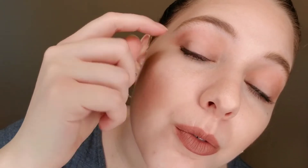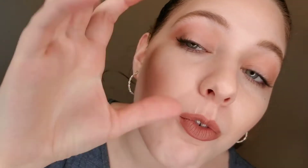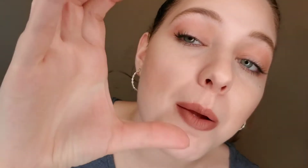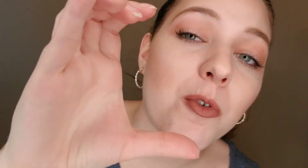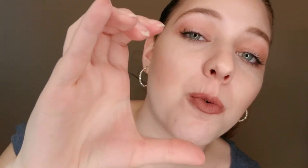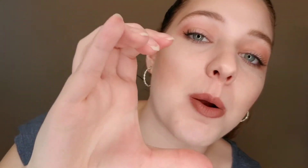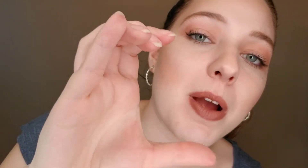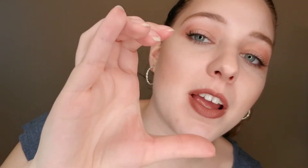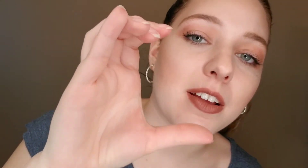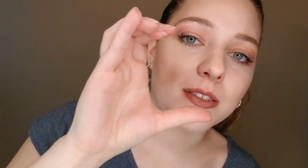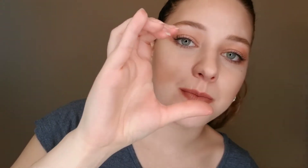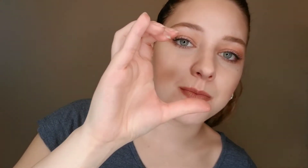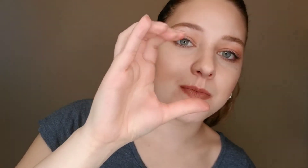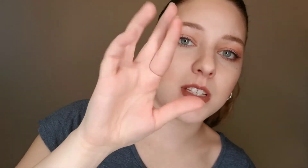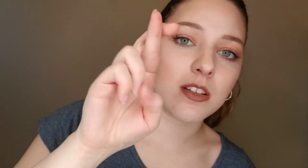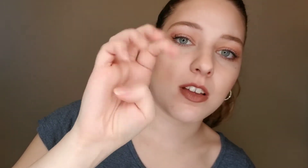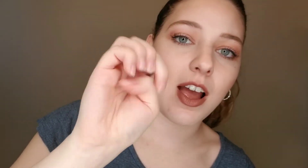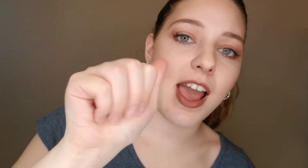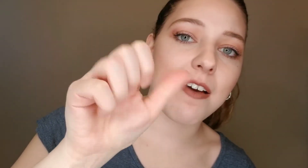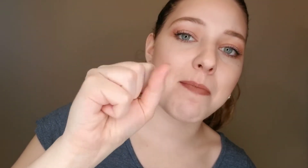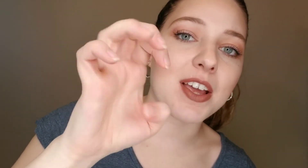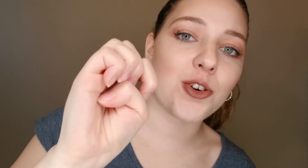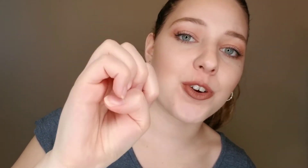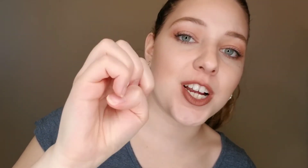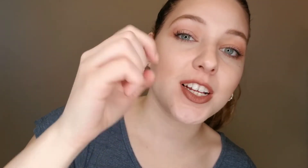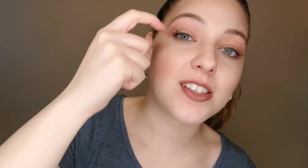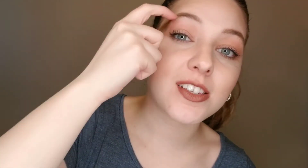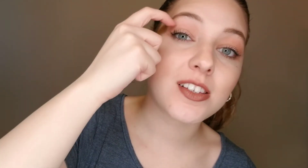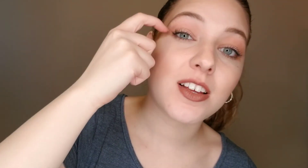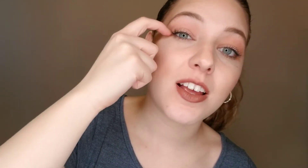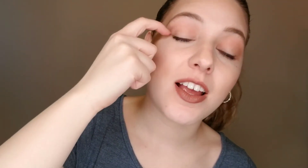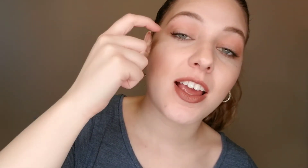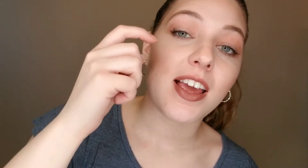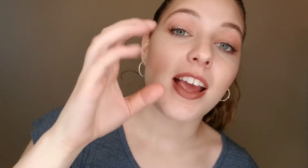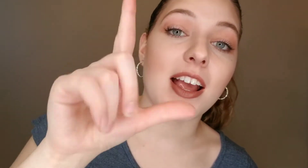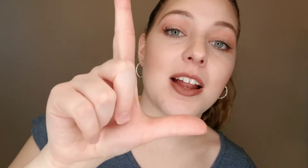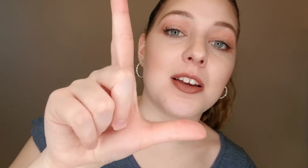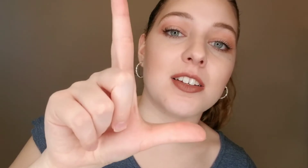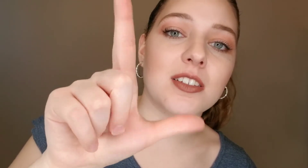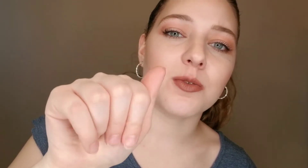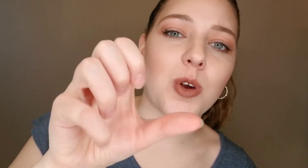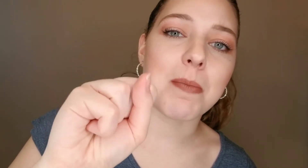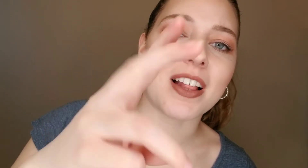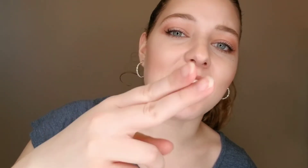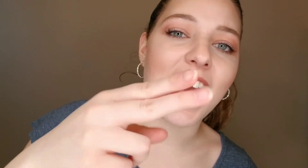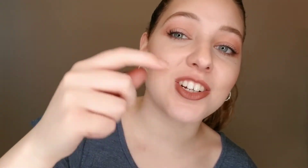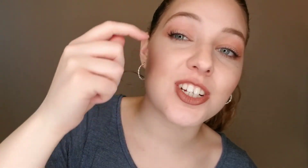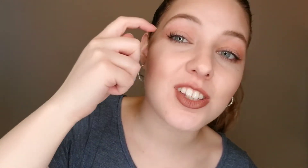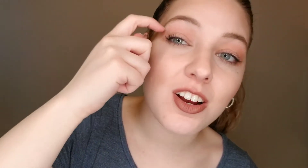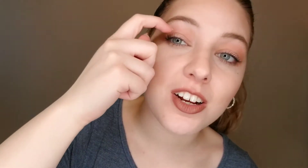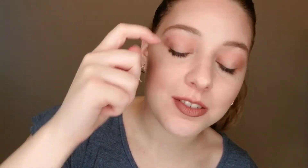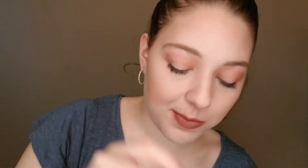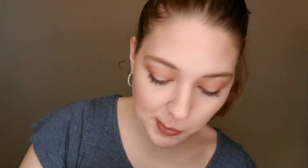right where I have my crease and where my lashes are.